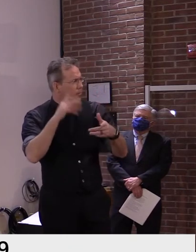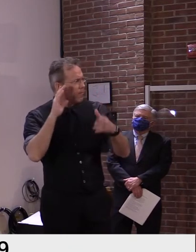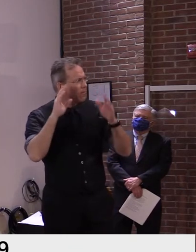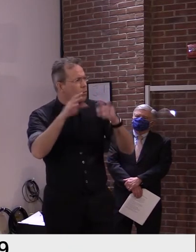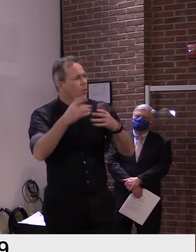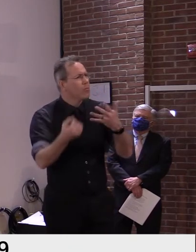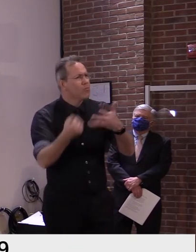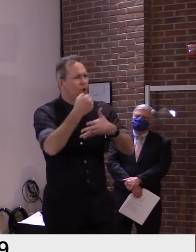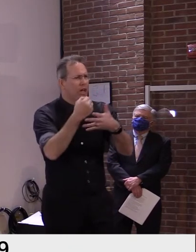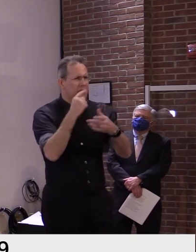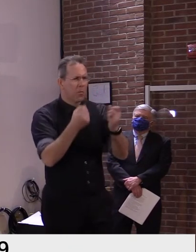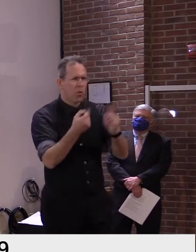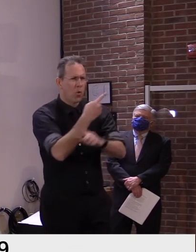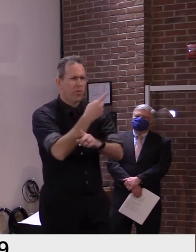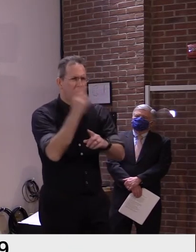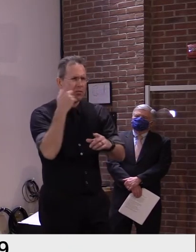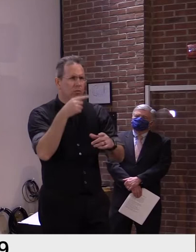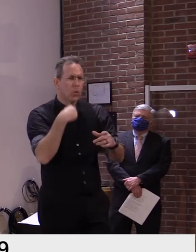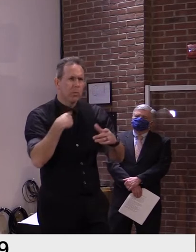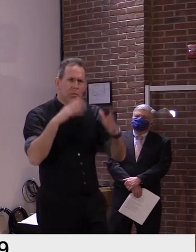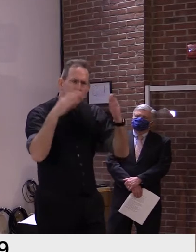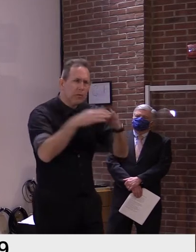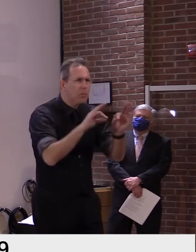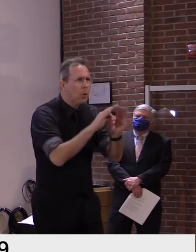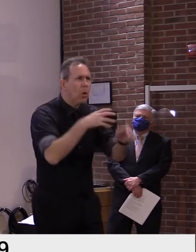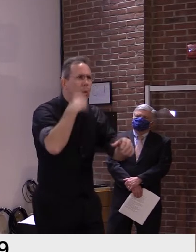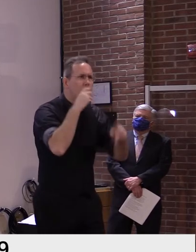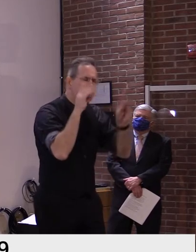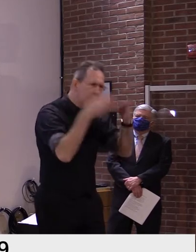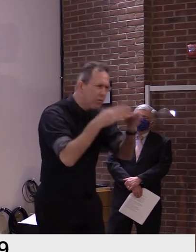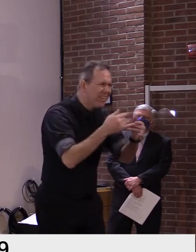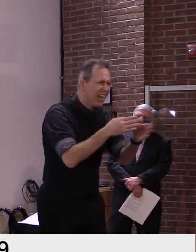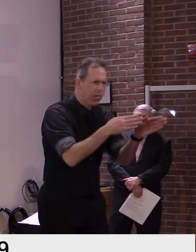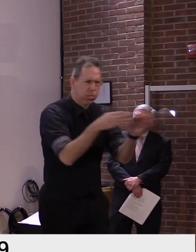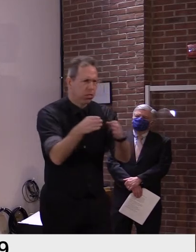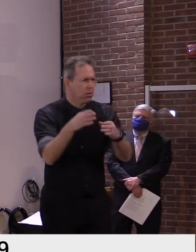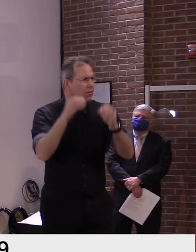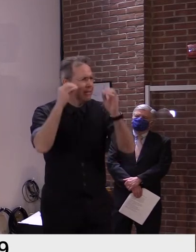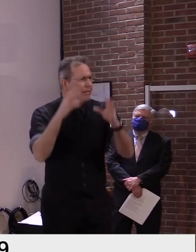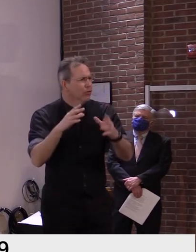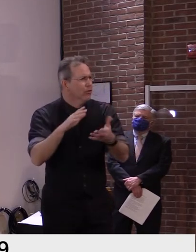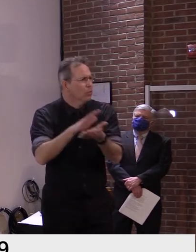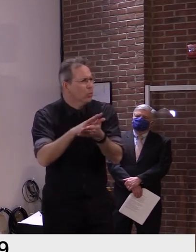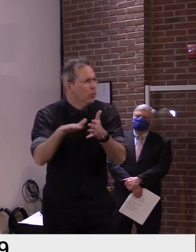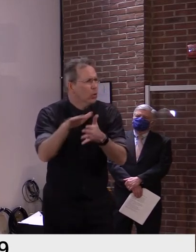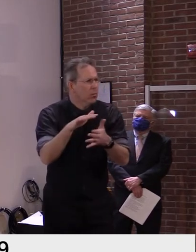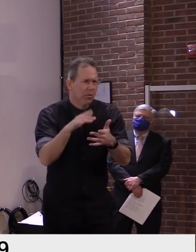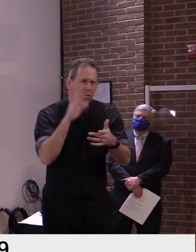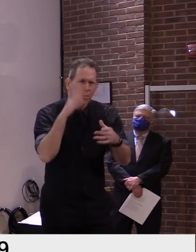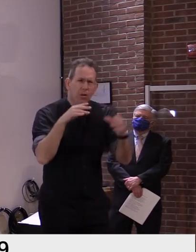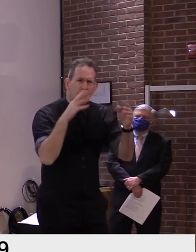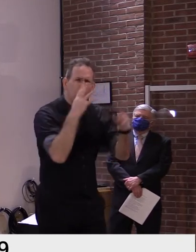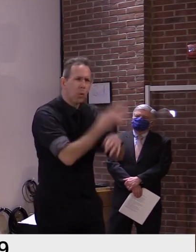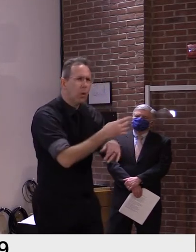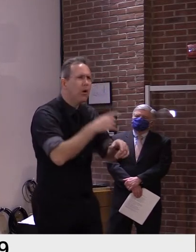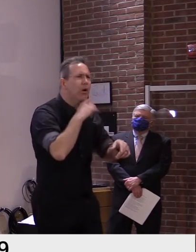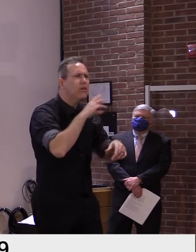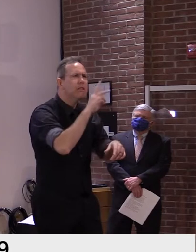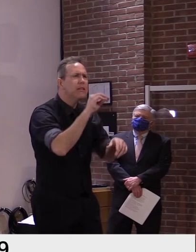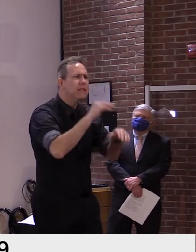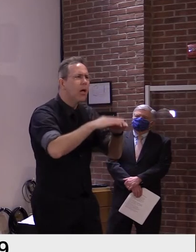the death rate as well as hospitalizations. So we have that data. It shows anyone 65 and over, 90% of